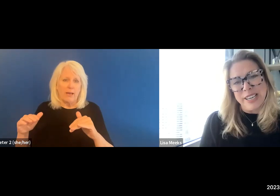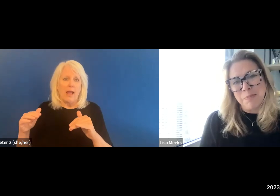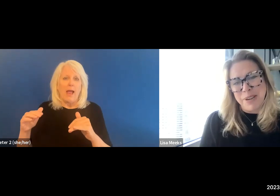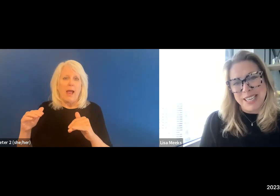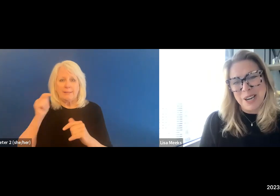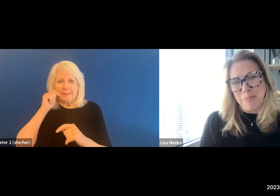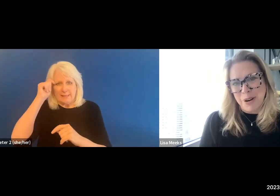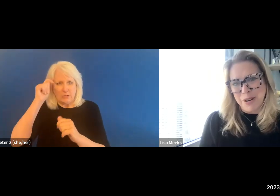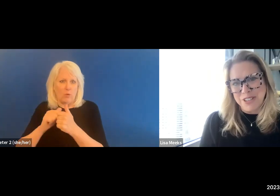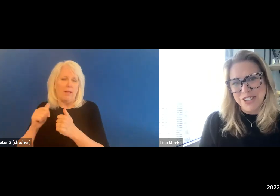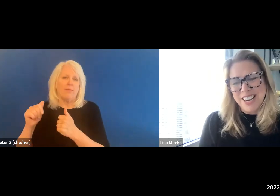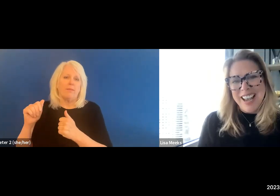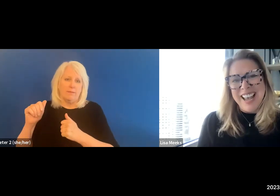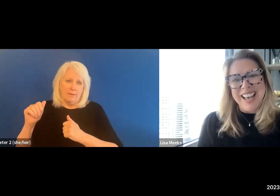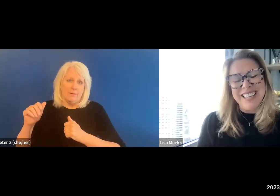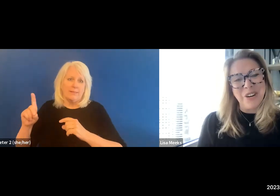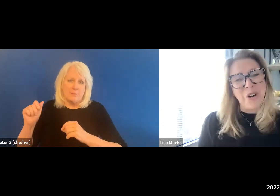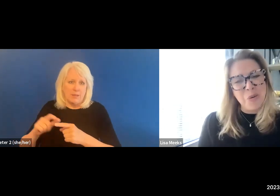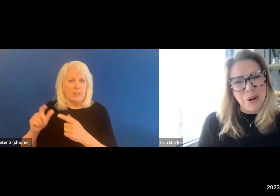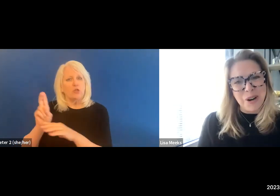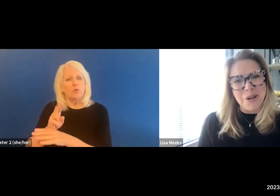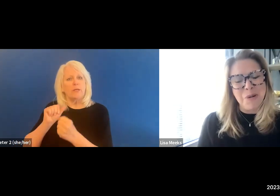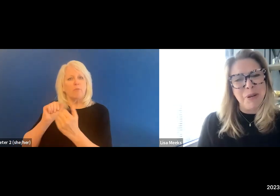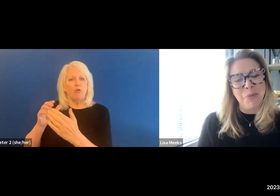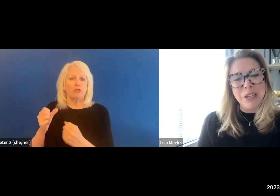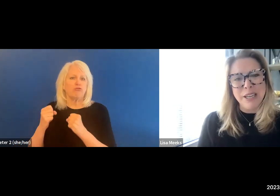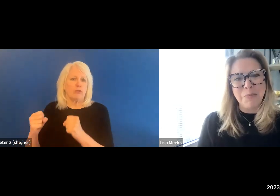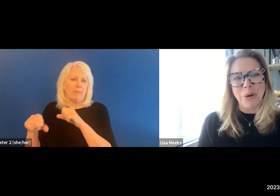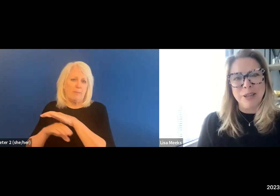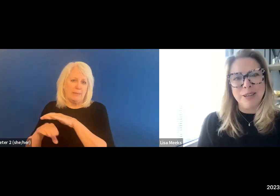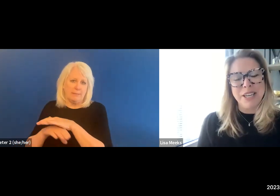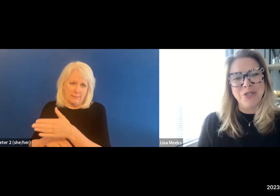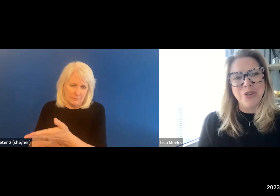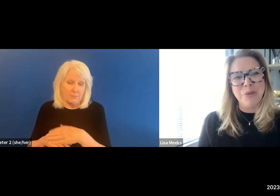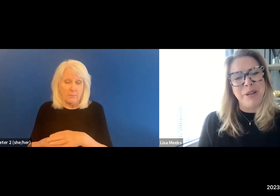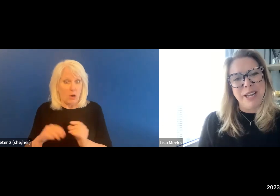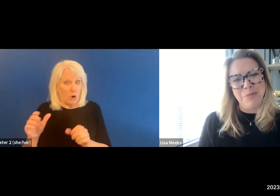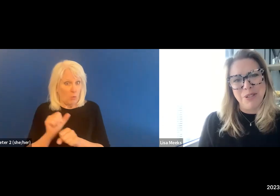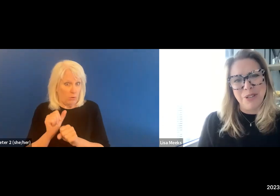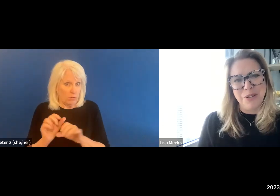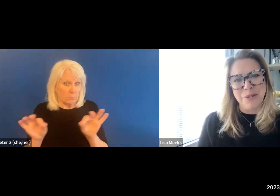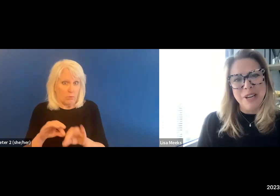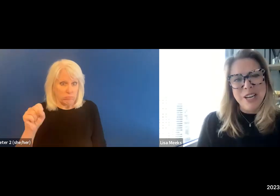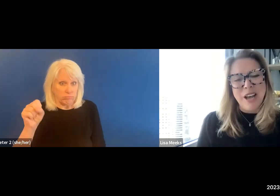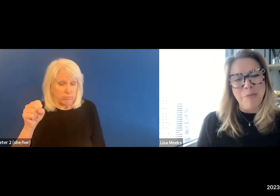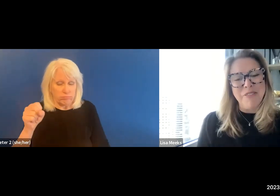a strengths-based approach. And her work will be really important because she will be able